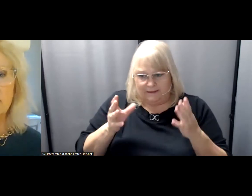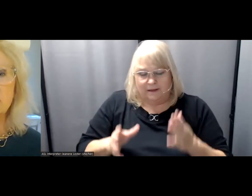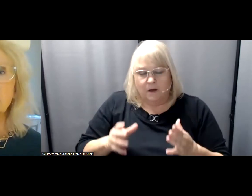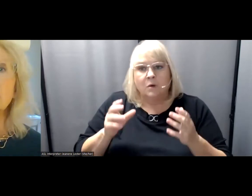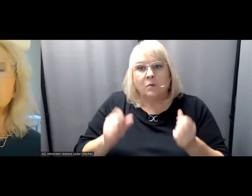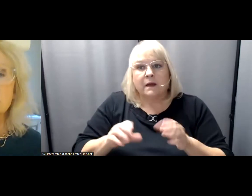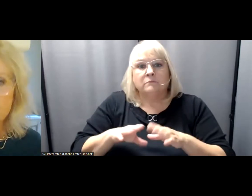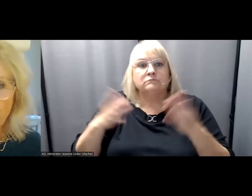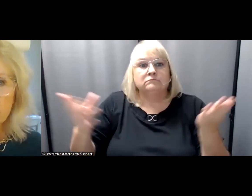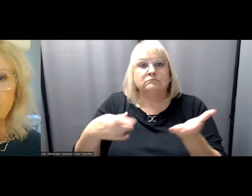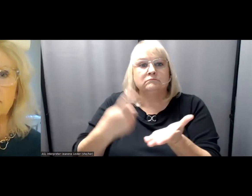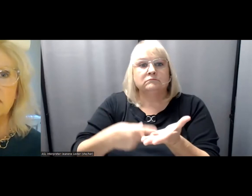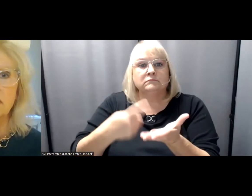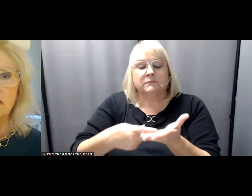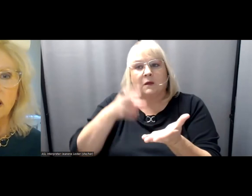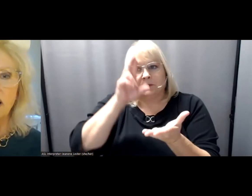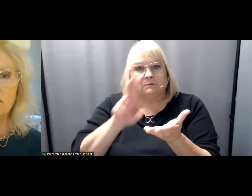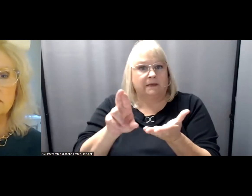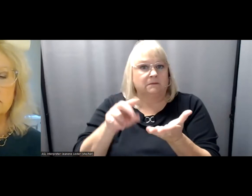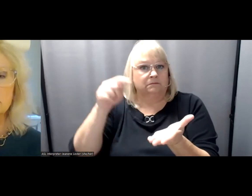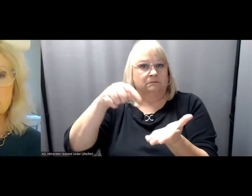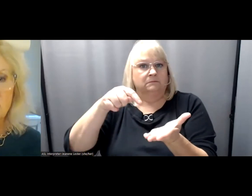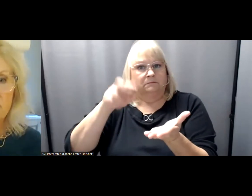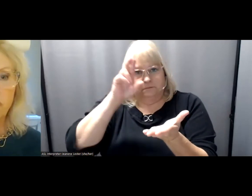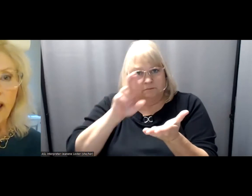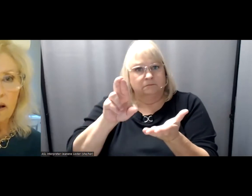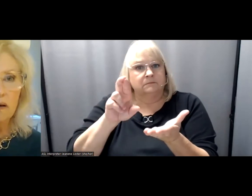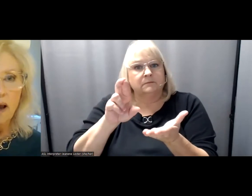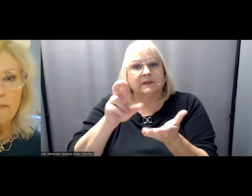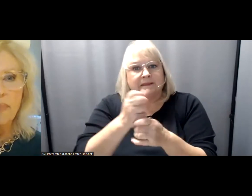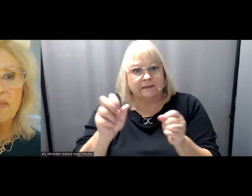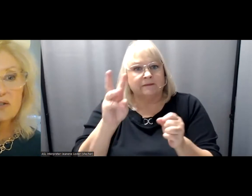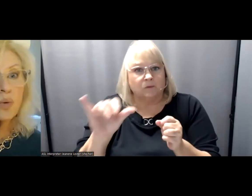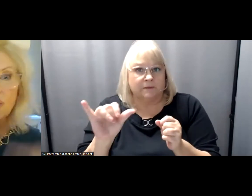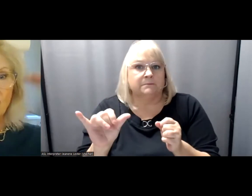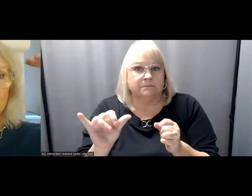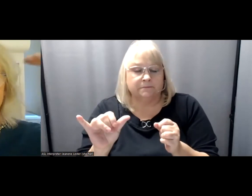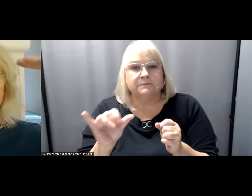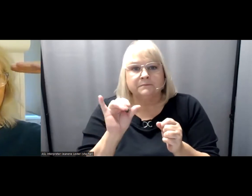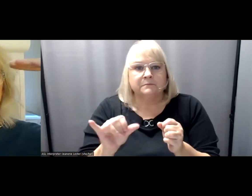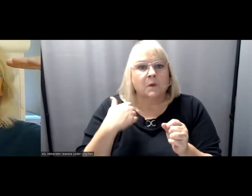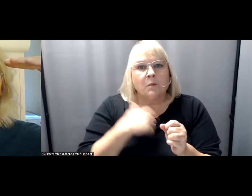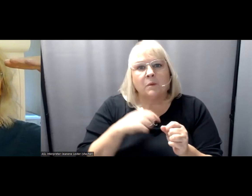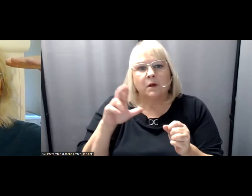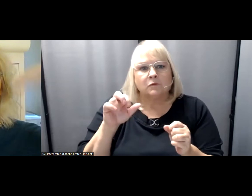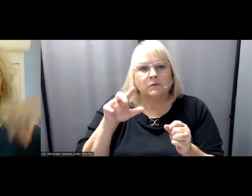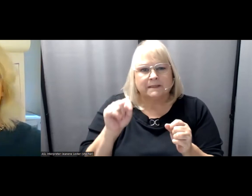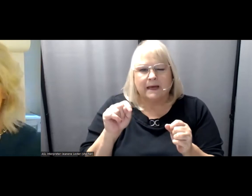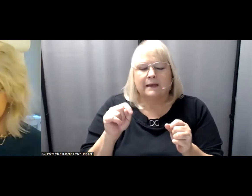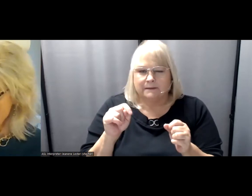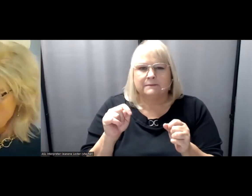about anything in a respectful, safe way. Yeah, and that's where we want to reset that bar,